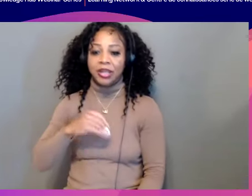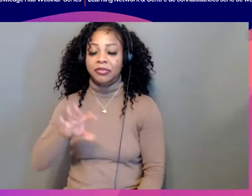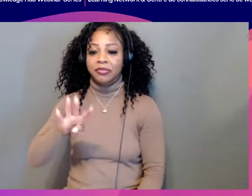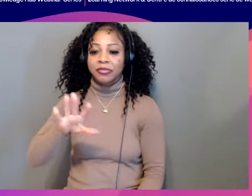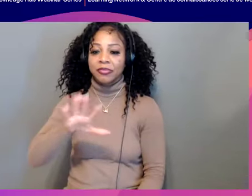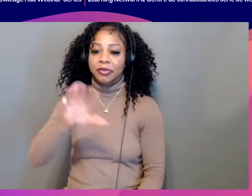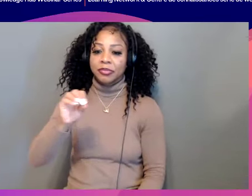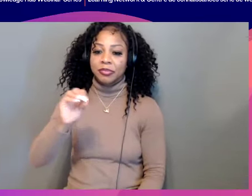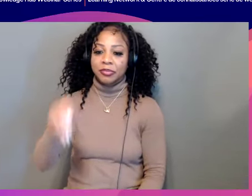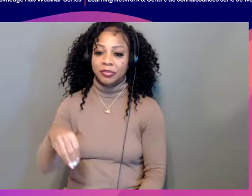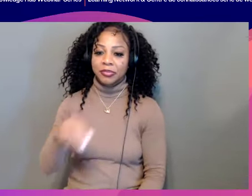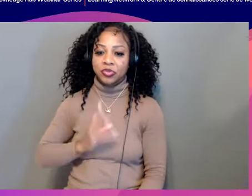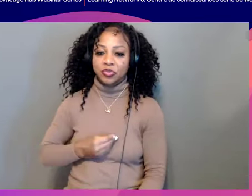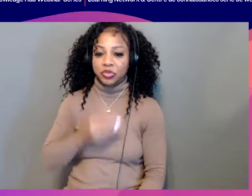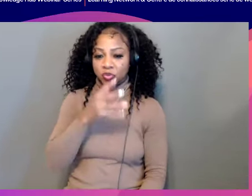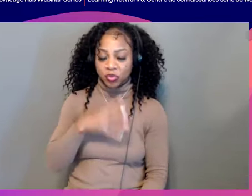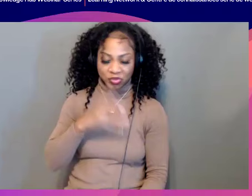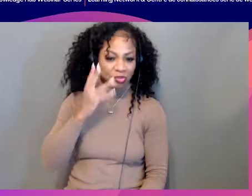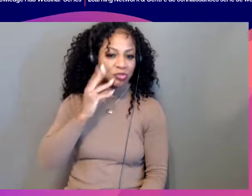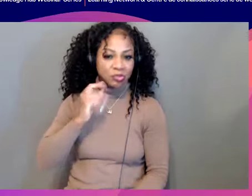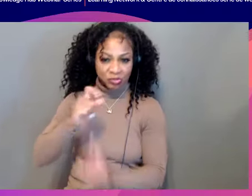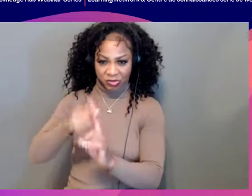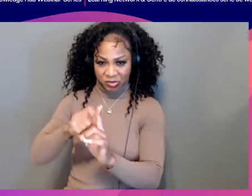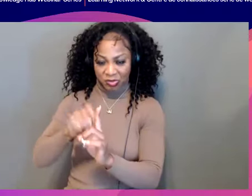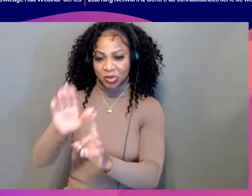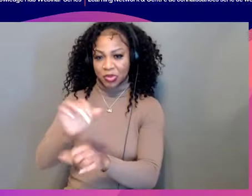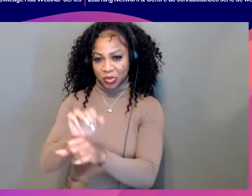women experienced harassment at work.